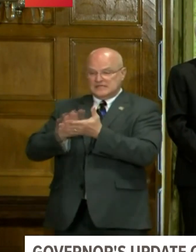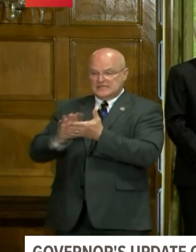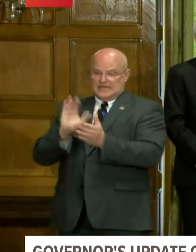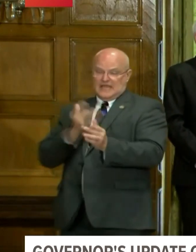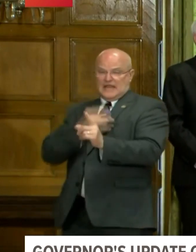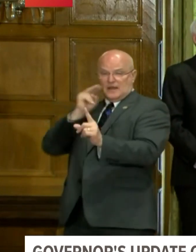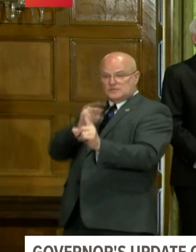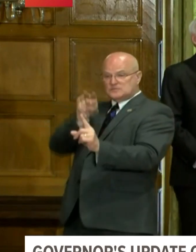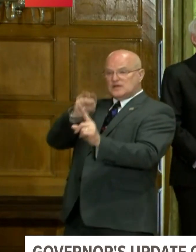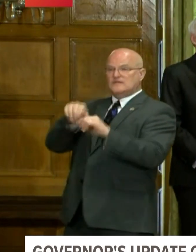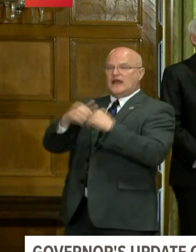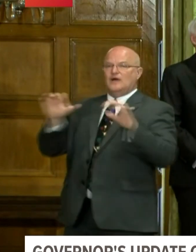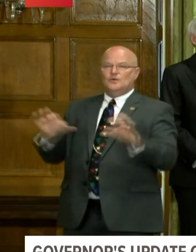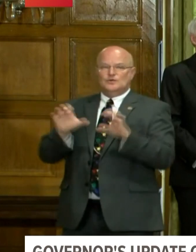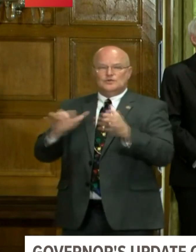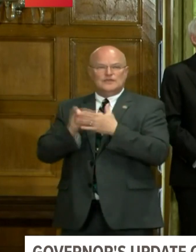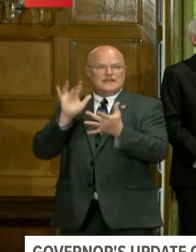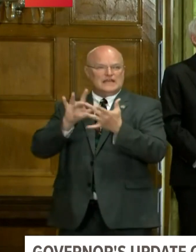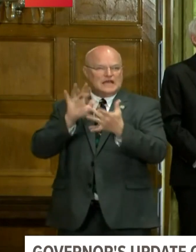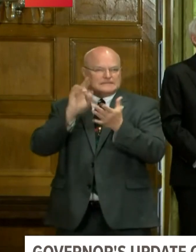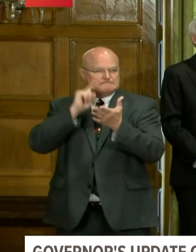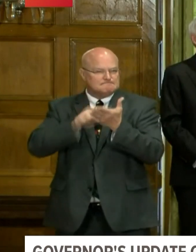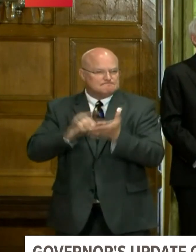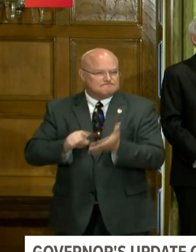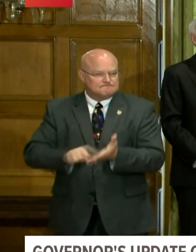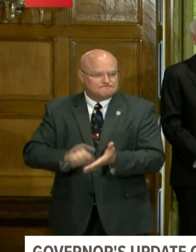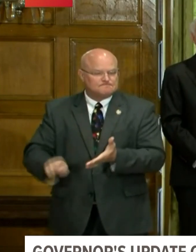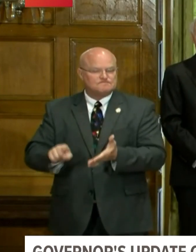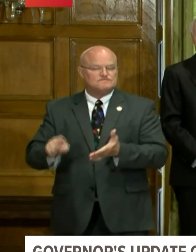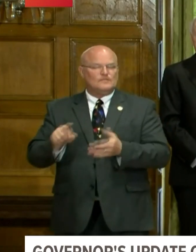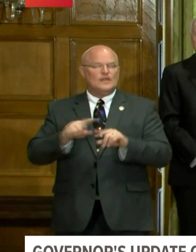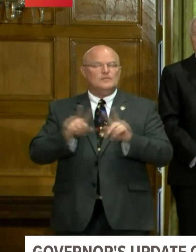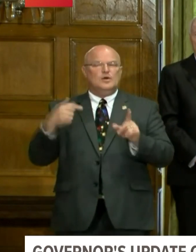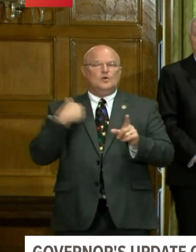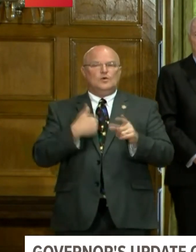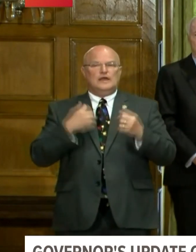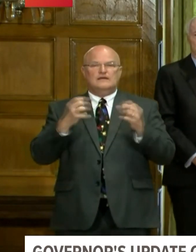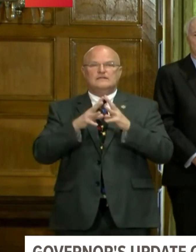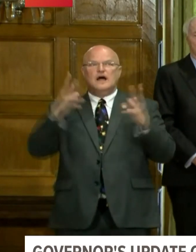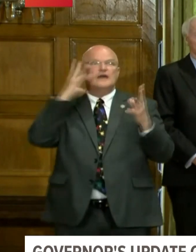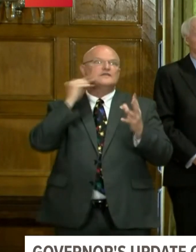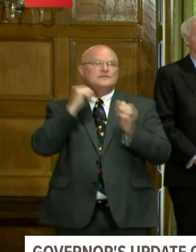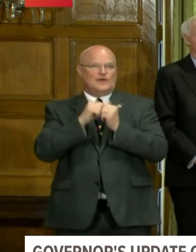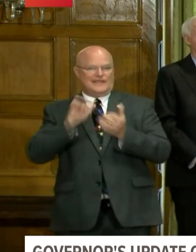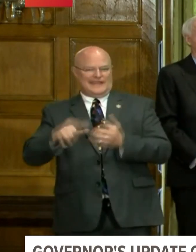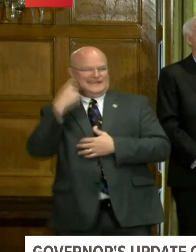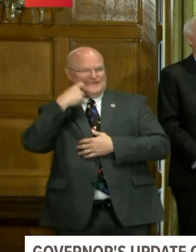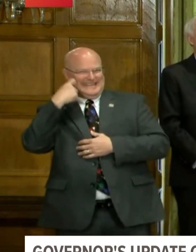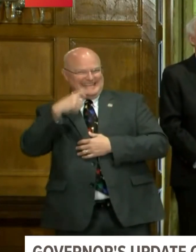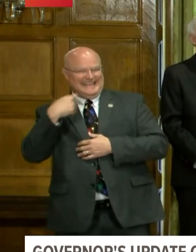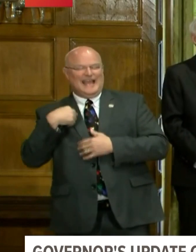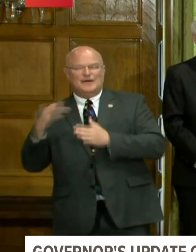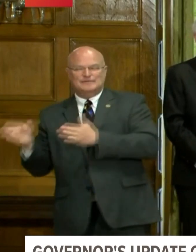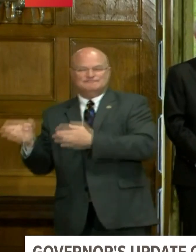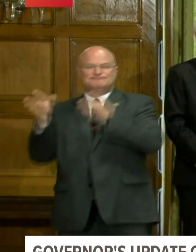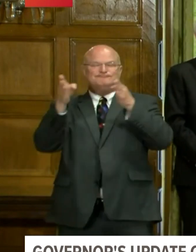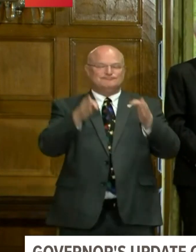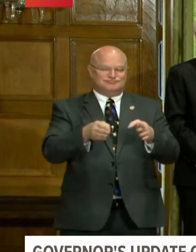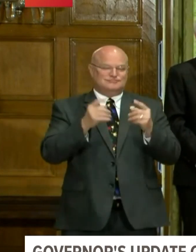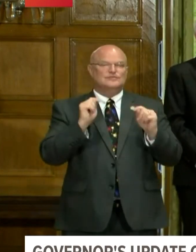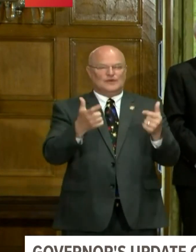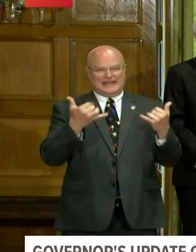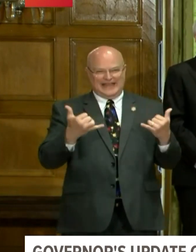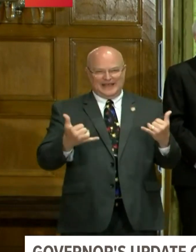from our perspective, how we do the contact investigation. We've gotten a lot of experience with that recently, and we can do those fairly